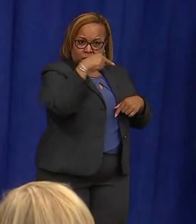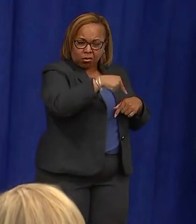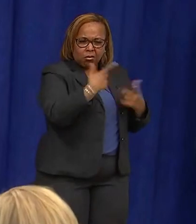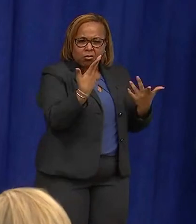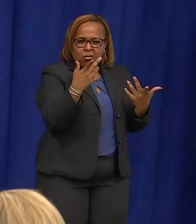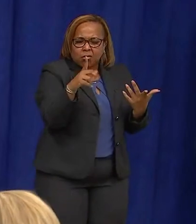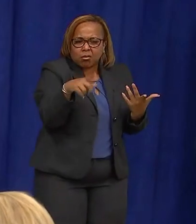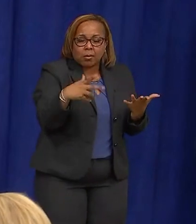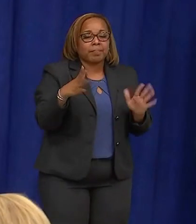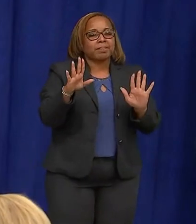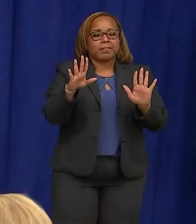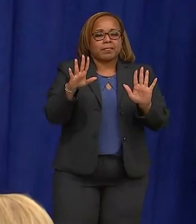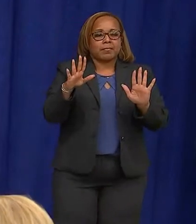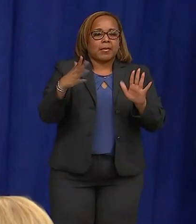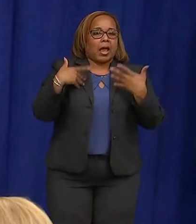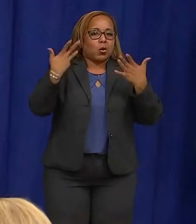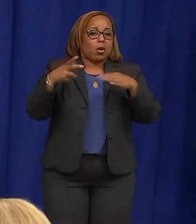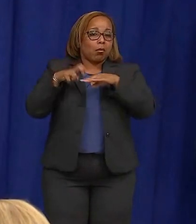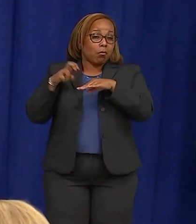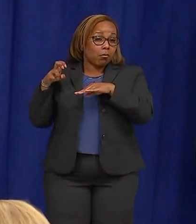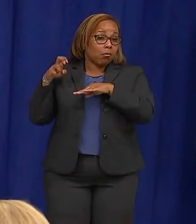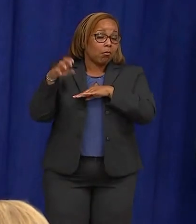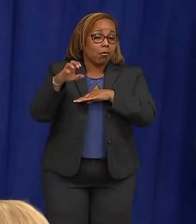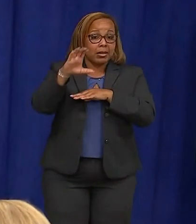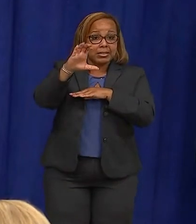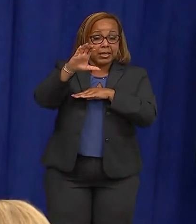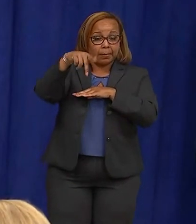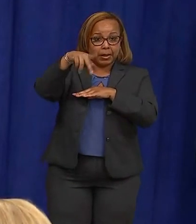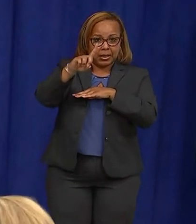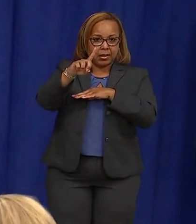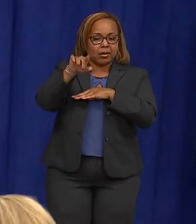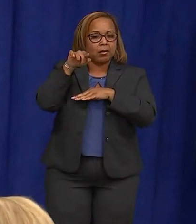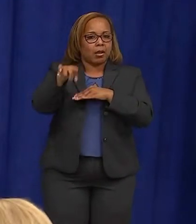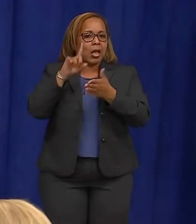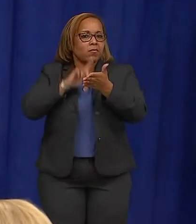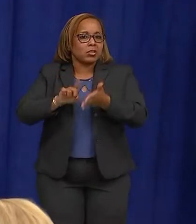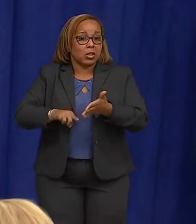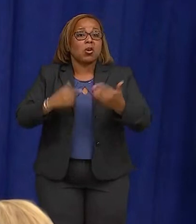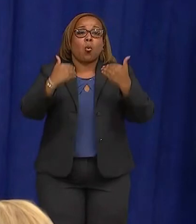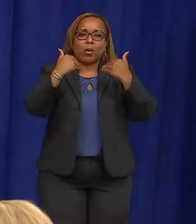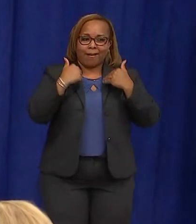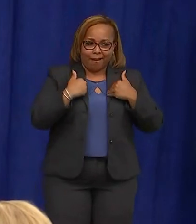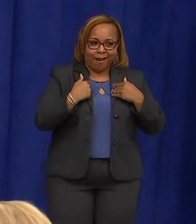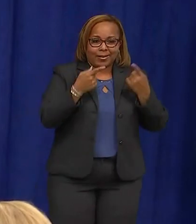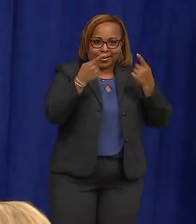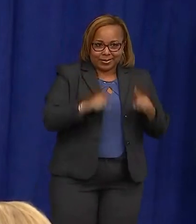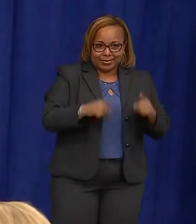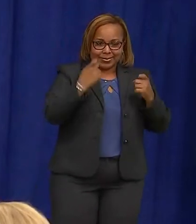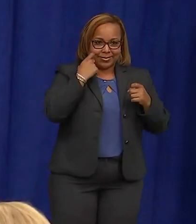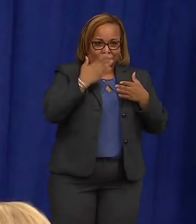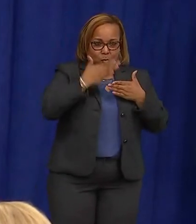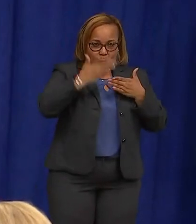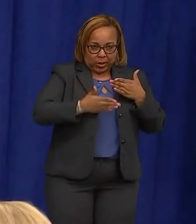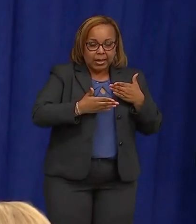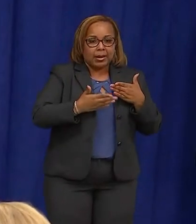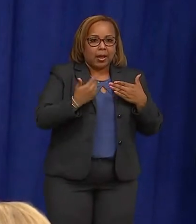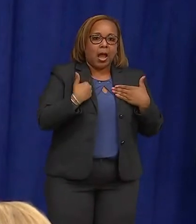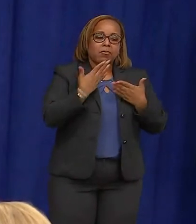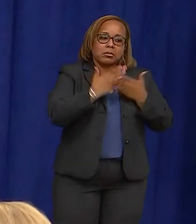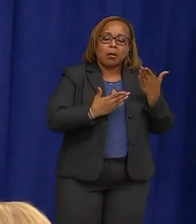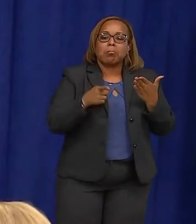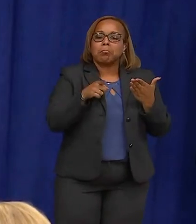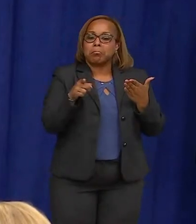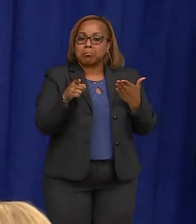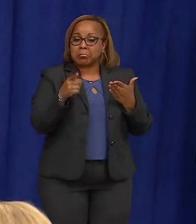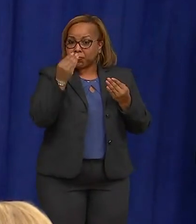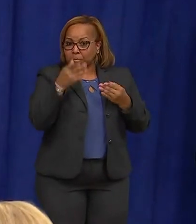this ongoing? Well, I don't want to get ahead of the CPD investigation. There was an unfortunate incident over this weekend, and I have similar